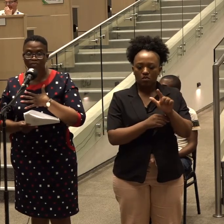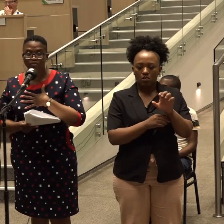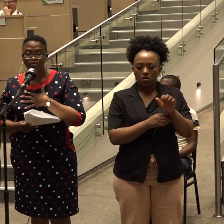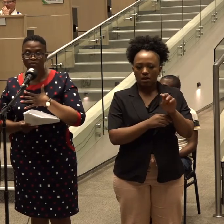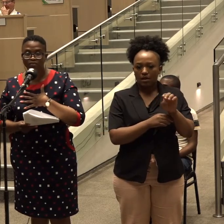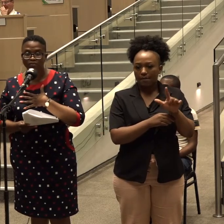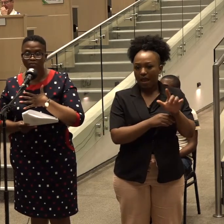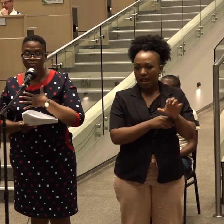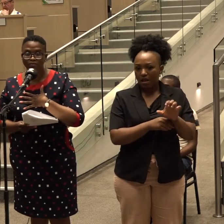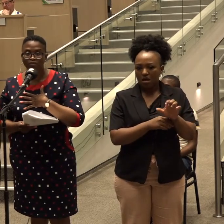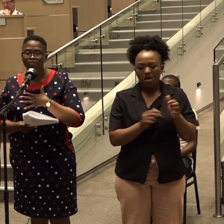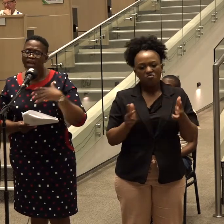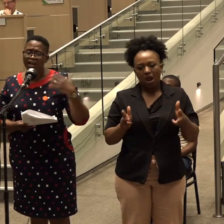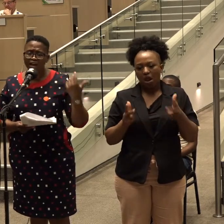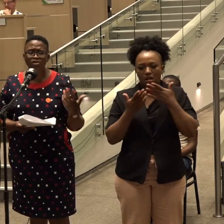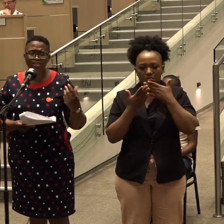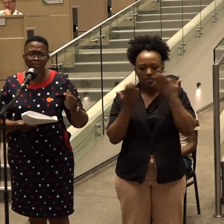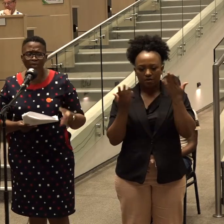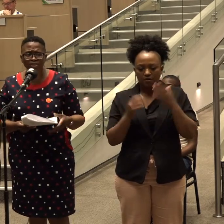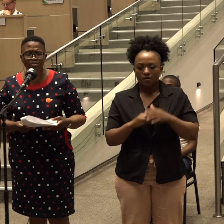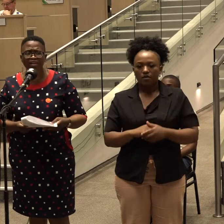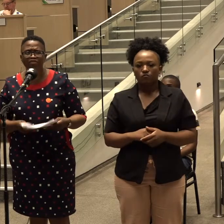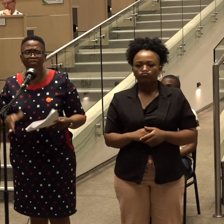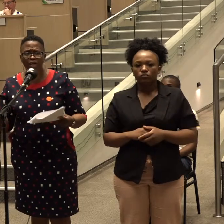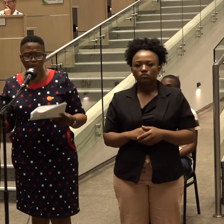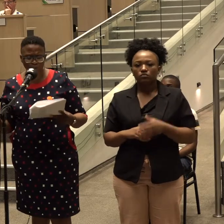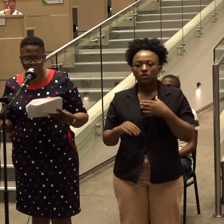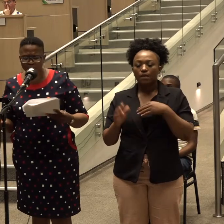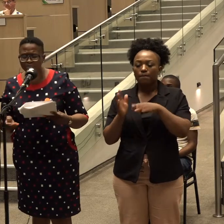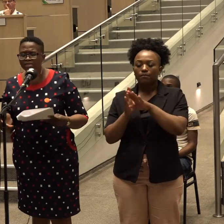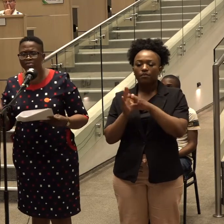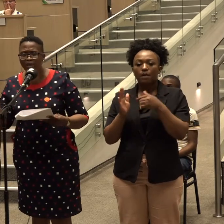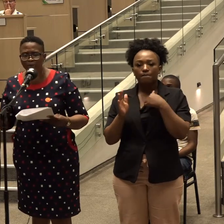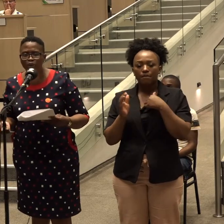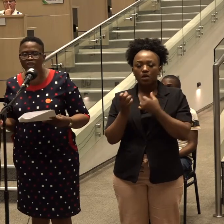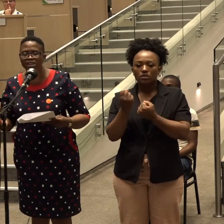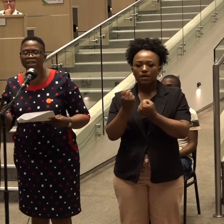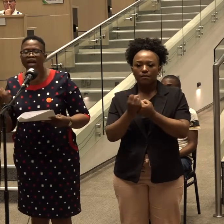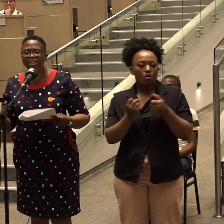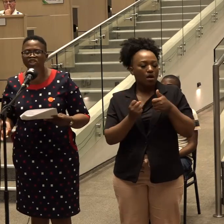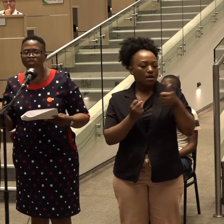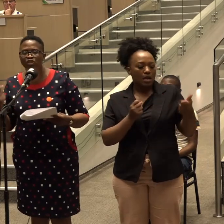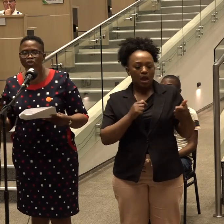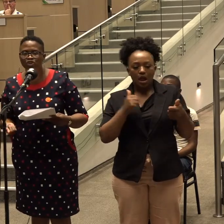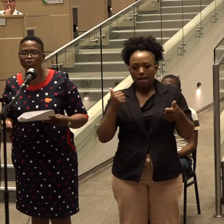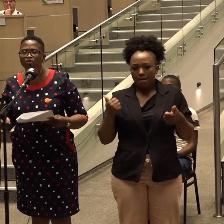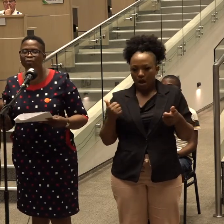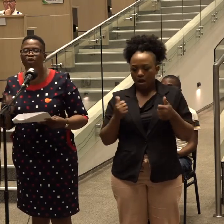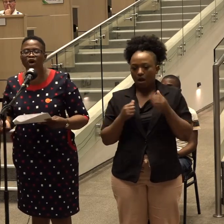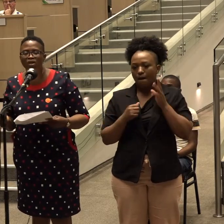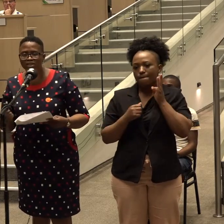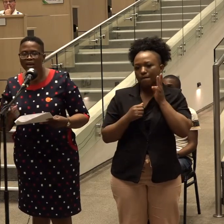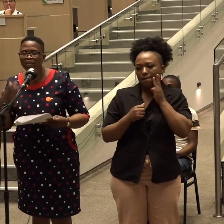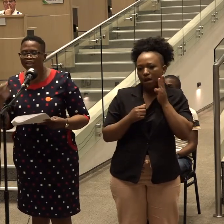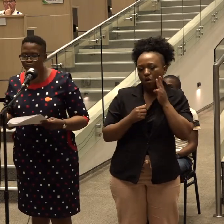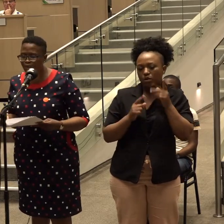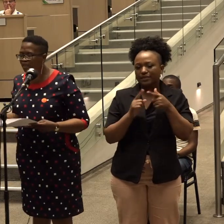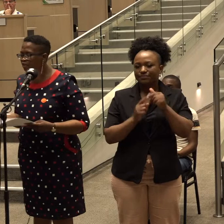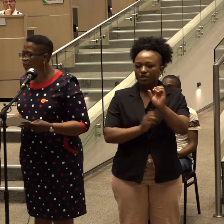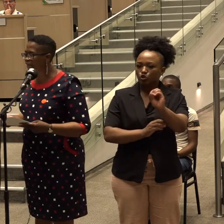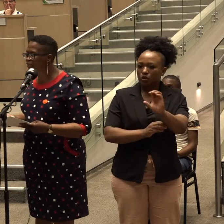we don't have rails I will support my fellow neighbors because